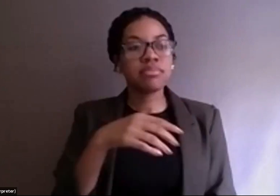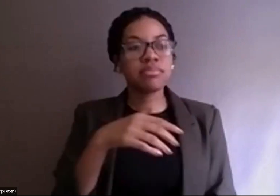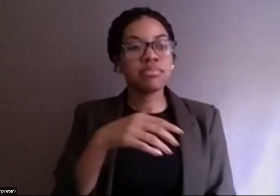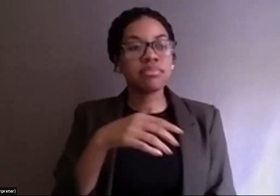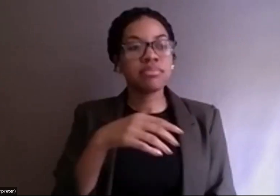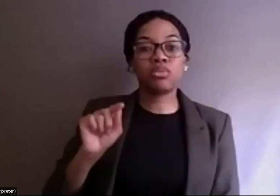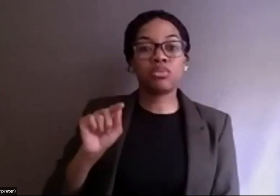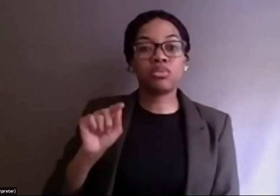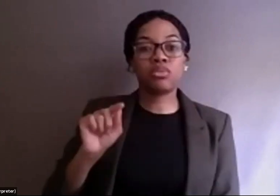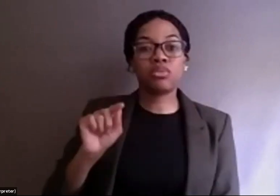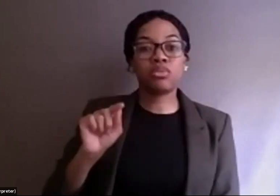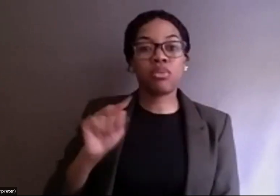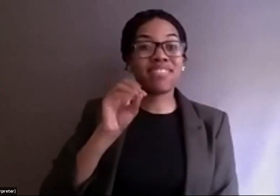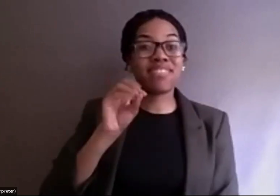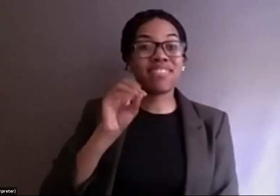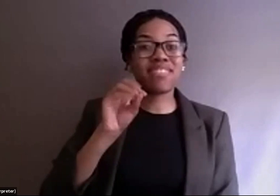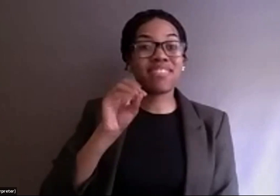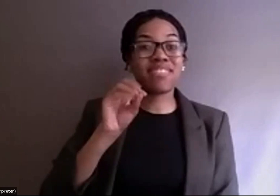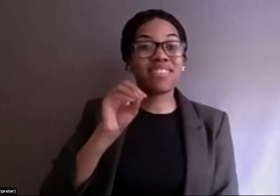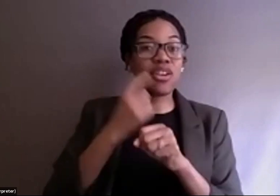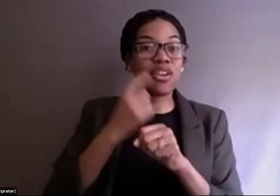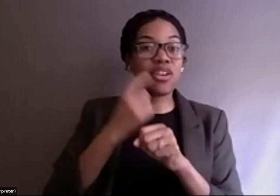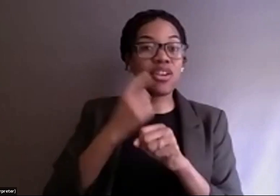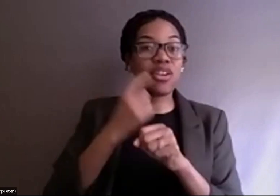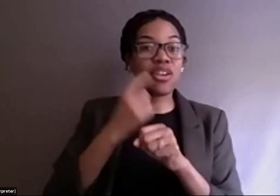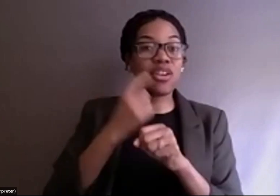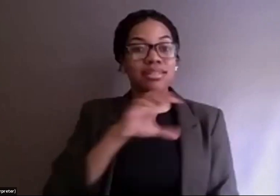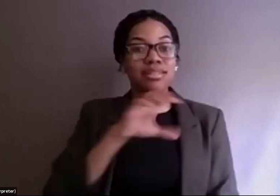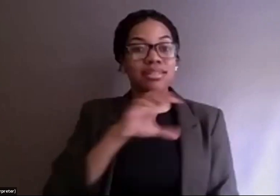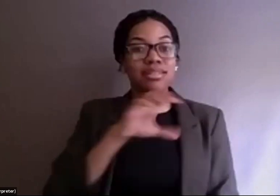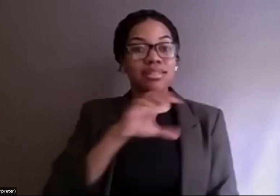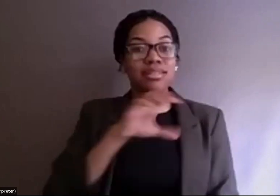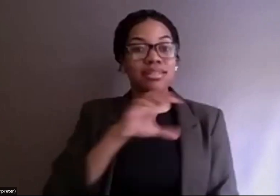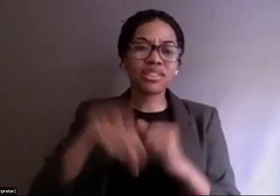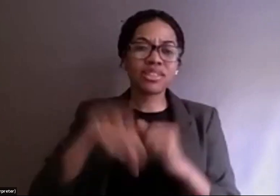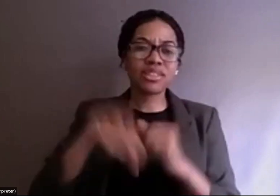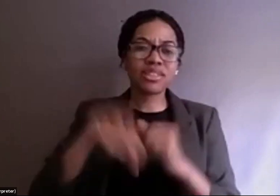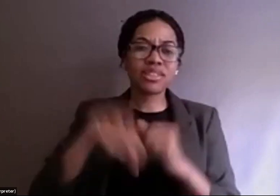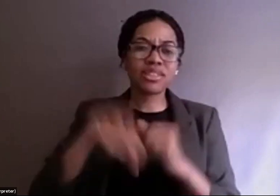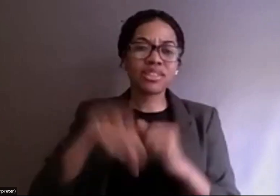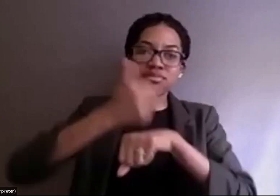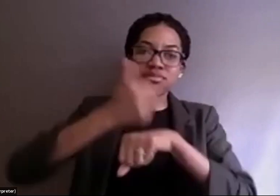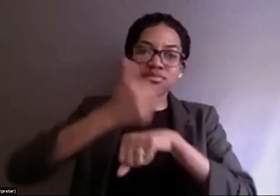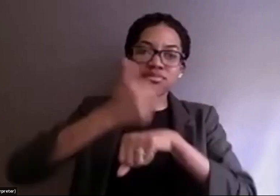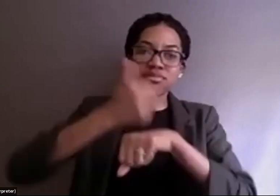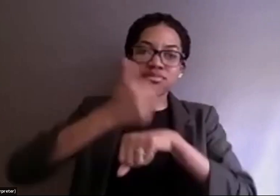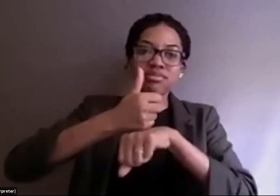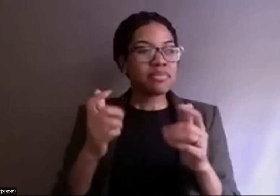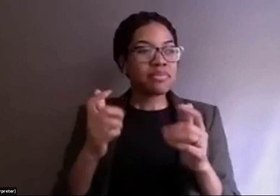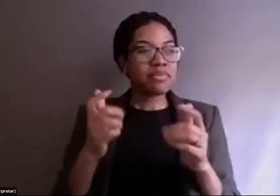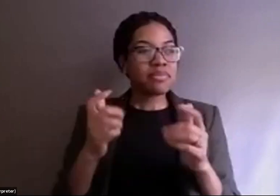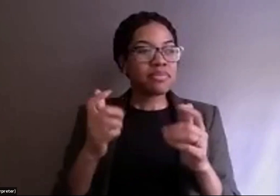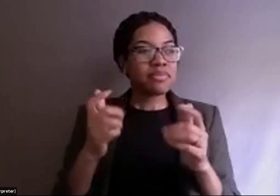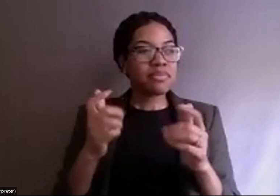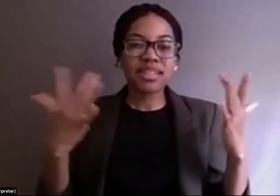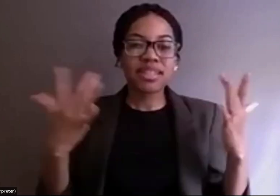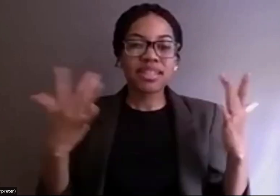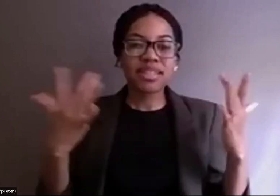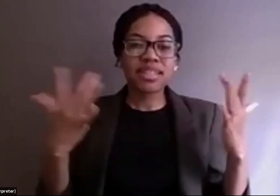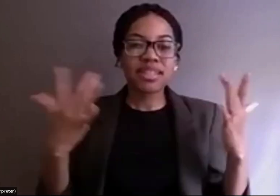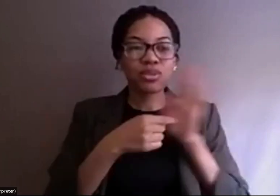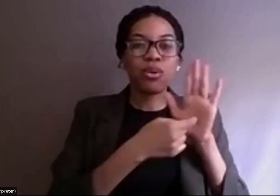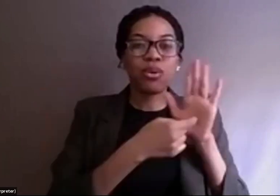and this month SNCC was scheduled to host a historic 60th anniversary convening with movement veterans, current